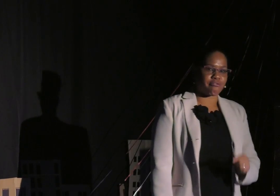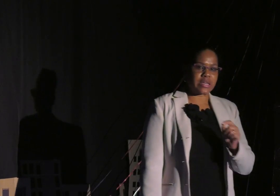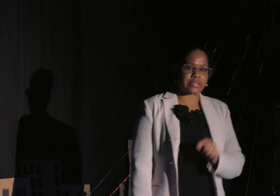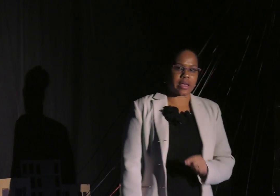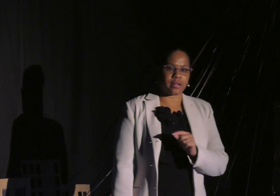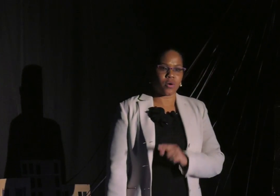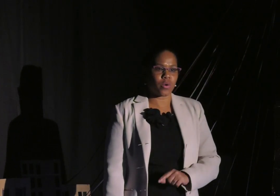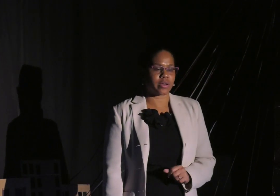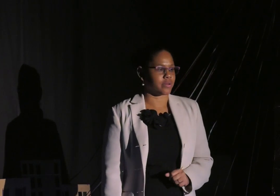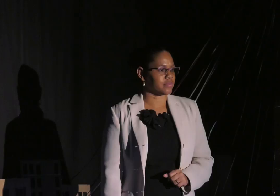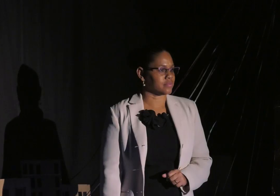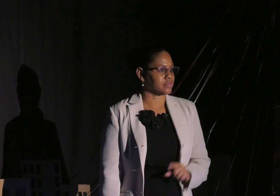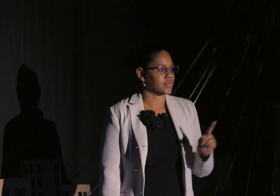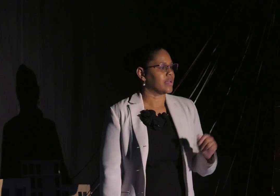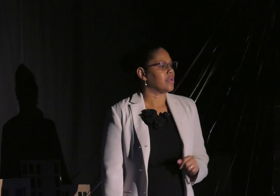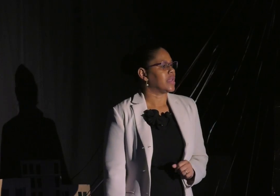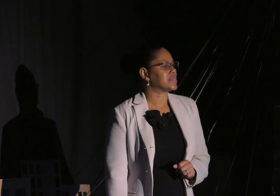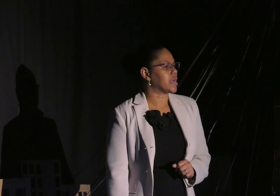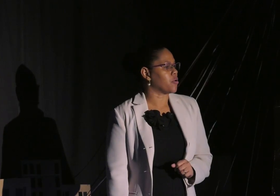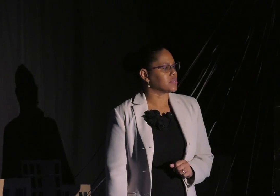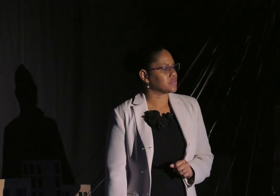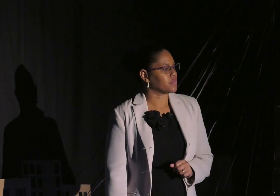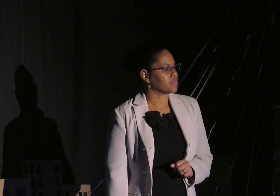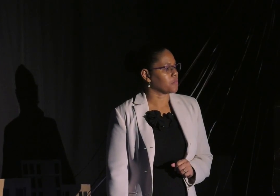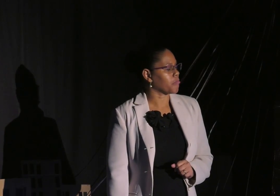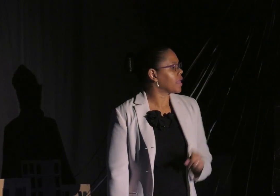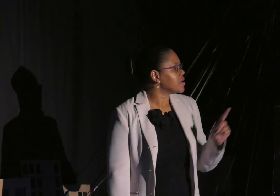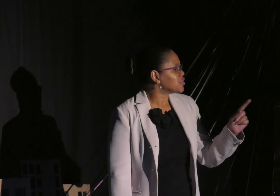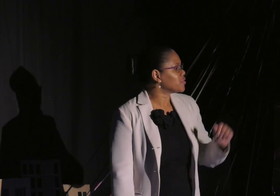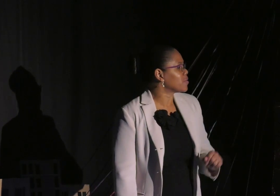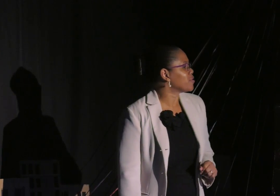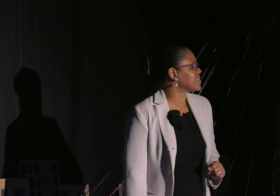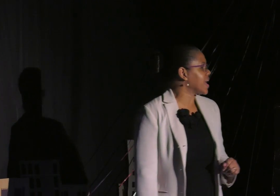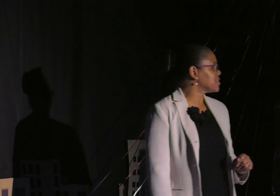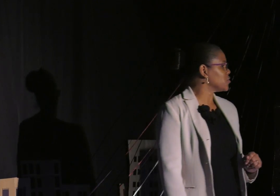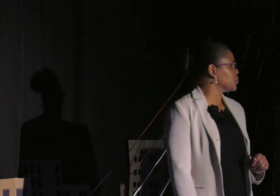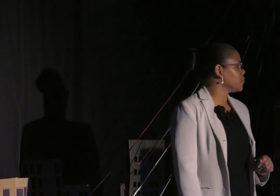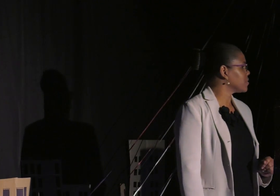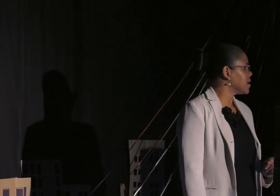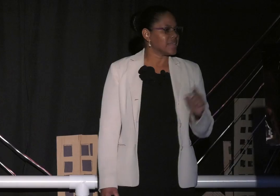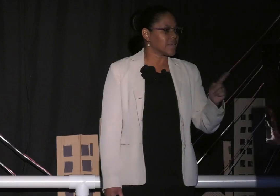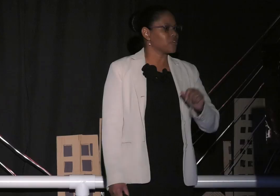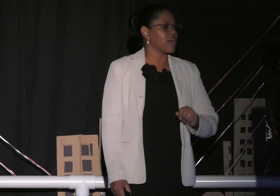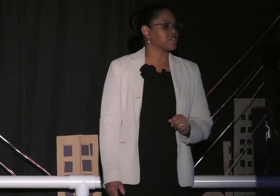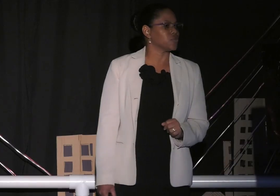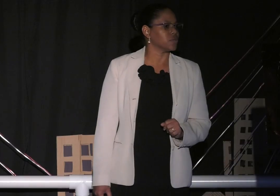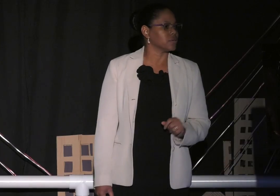every single word. Let's take a pause. Turn to the person next to you. Say good afternoon,